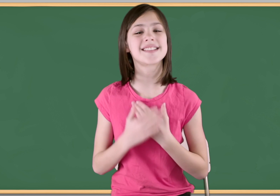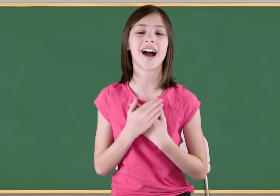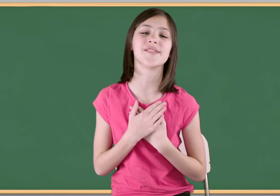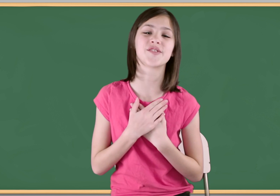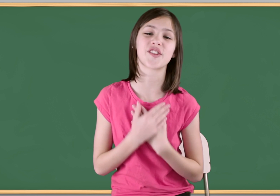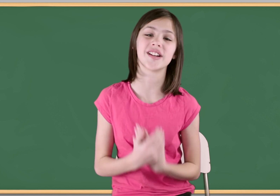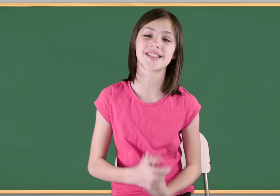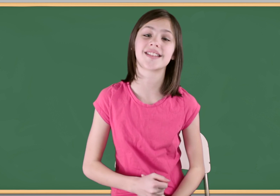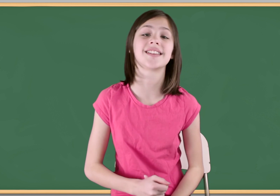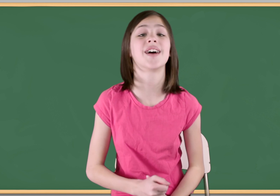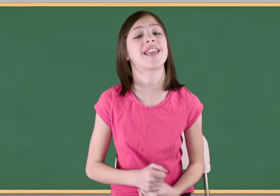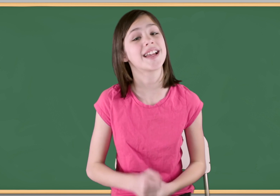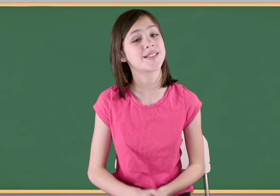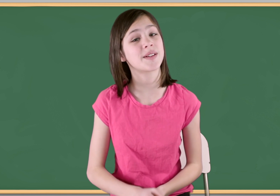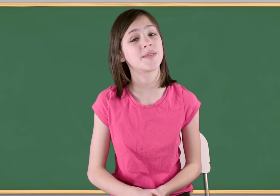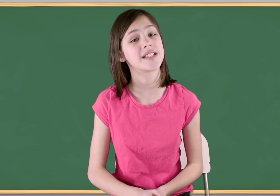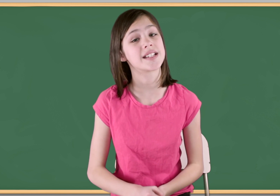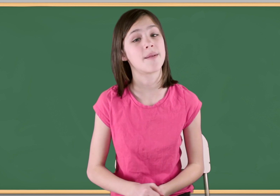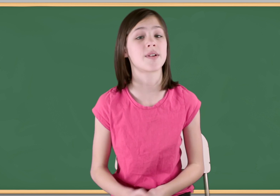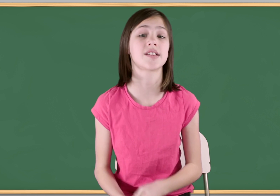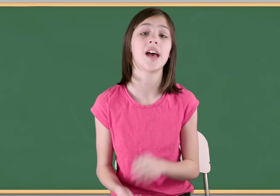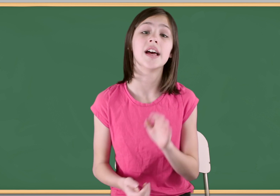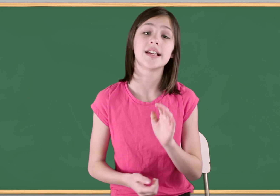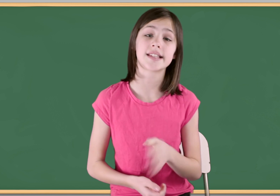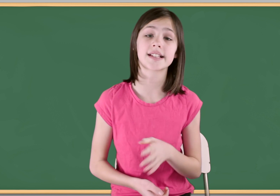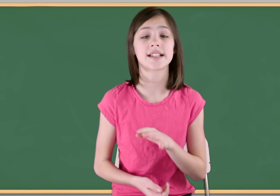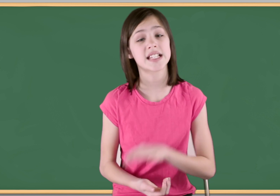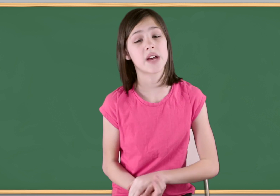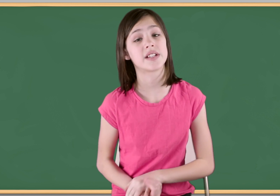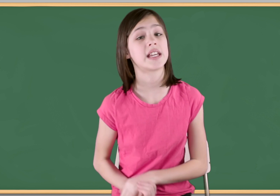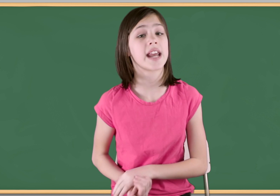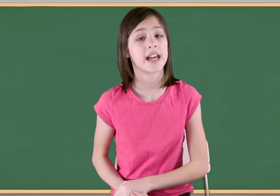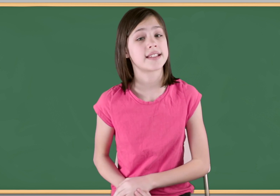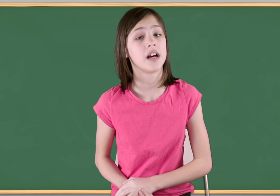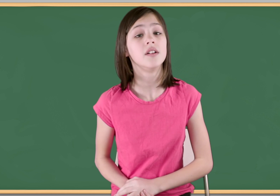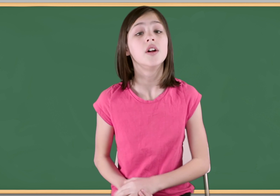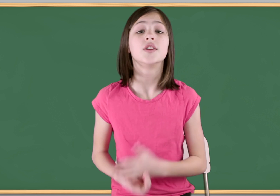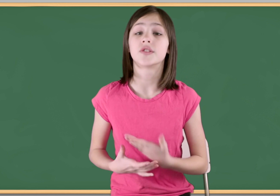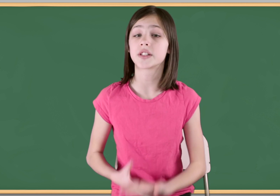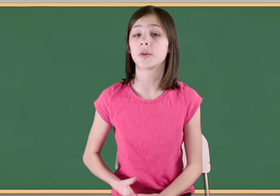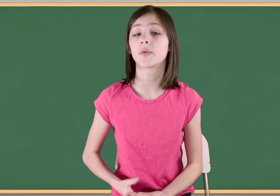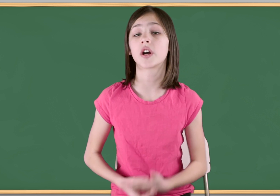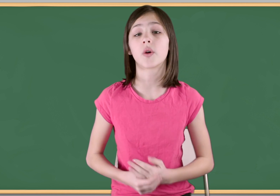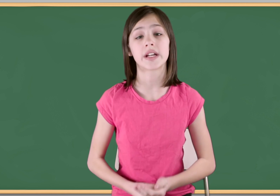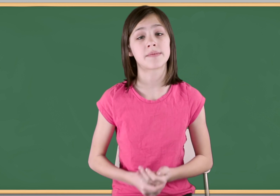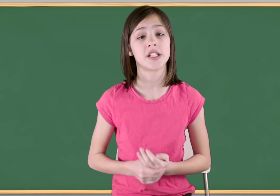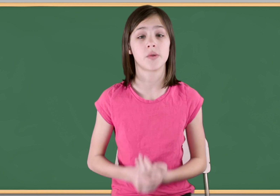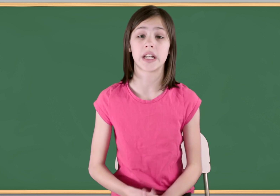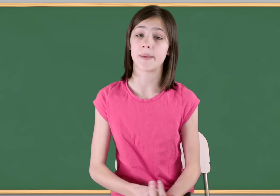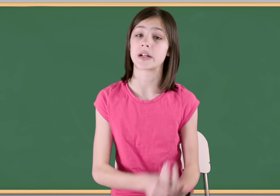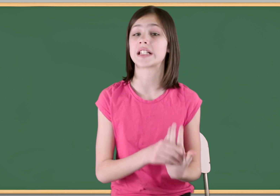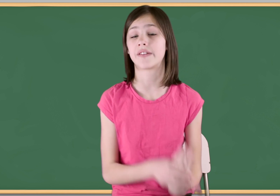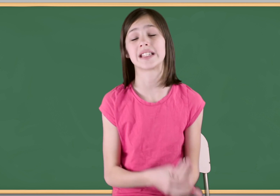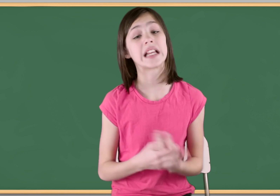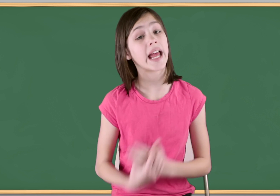guys, I'm Faris. Now last week we did numbers 60 to 70 in ASL, so this week we are going to be doing numbers 70 to